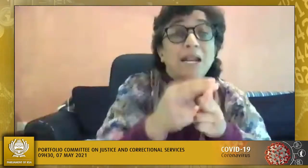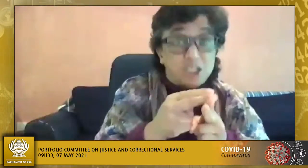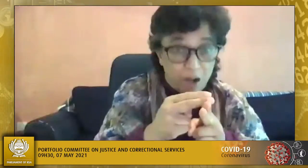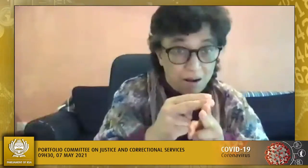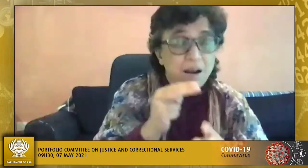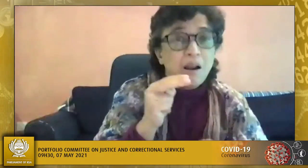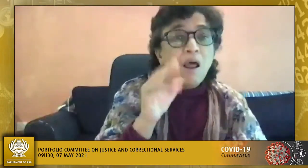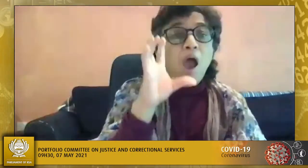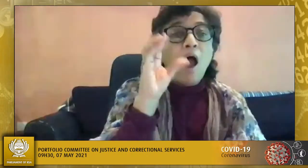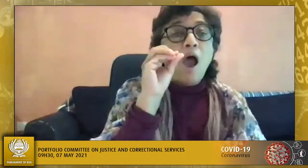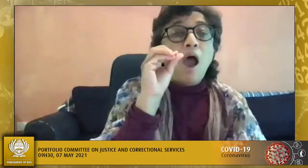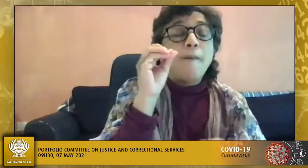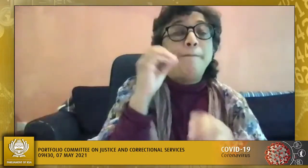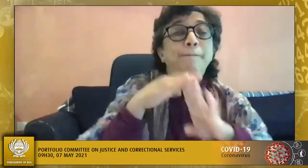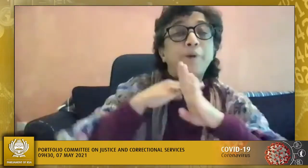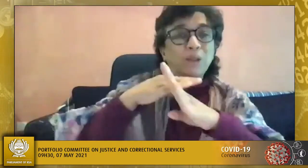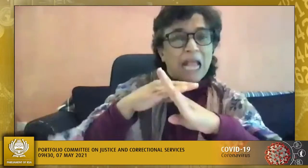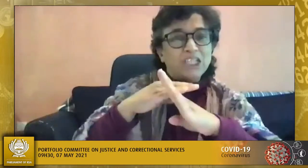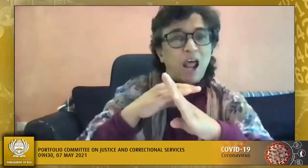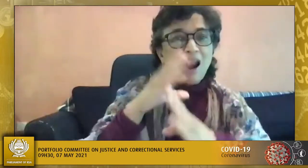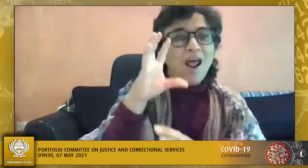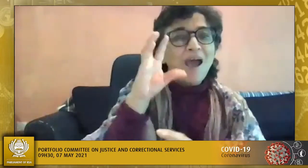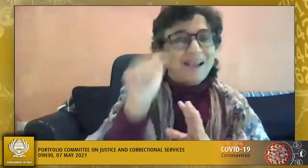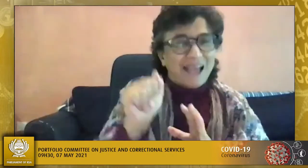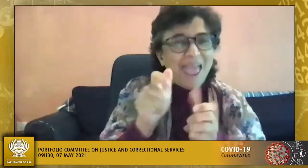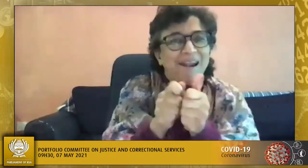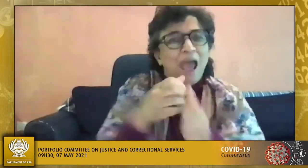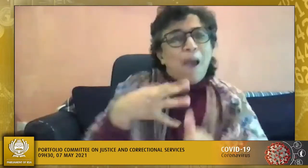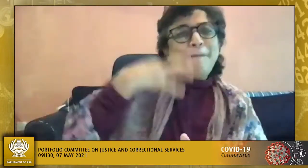just check yes um